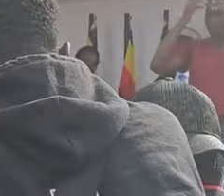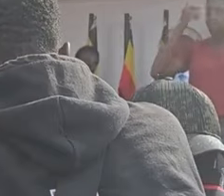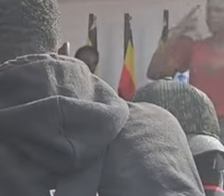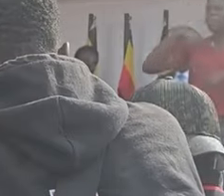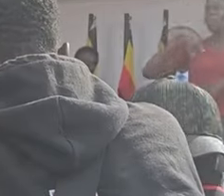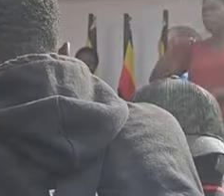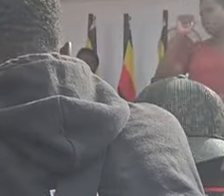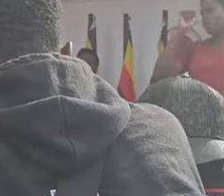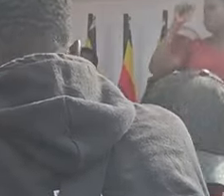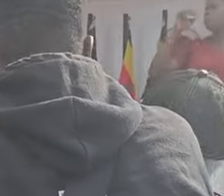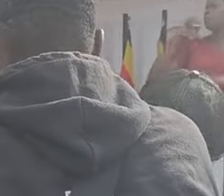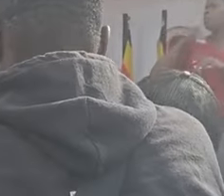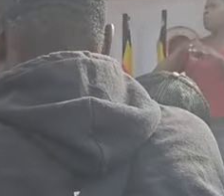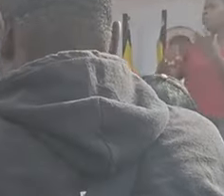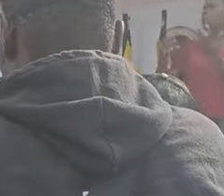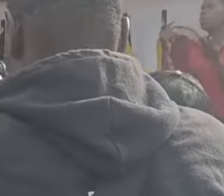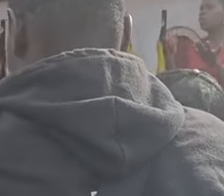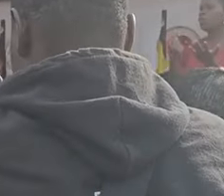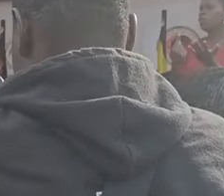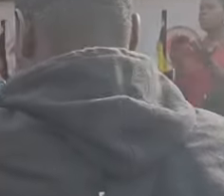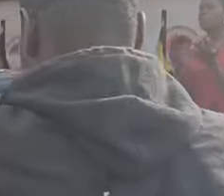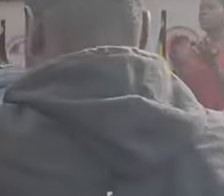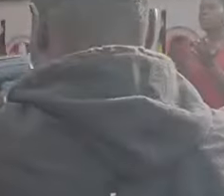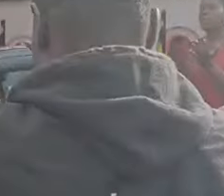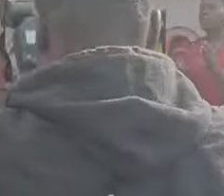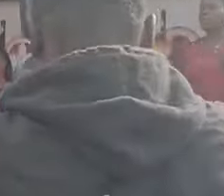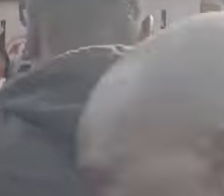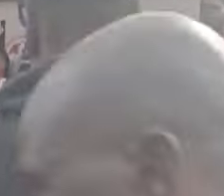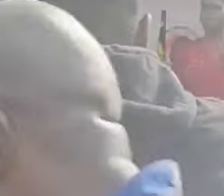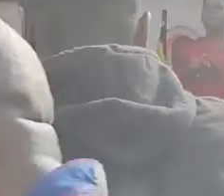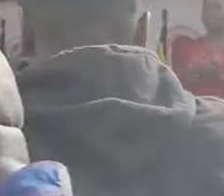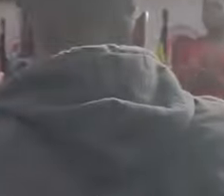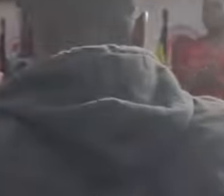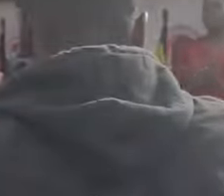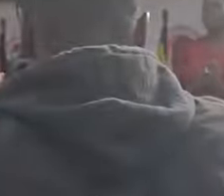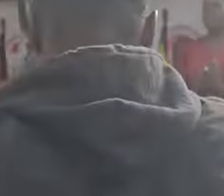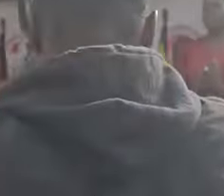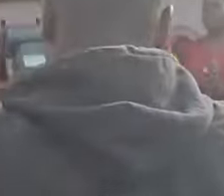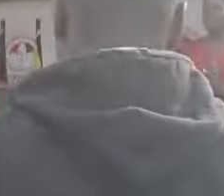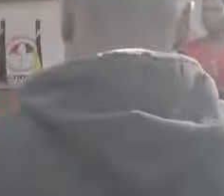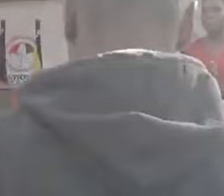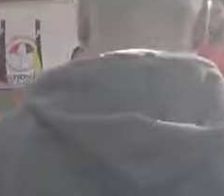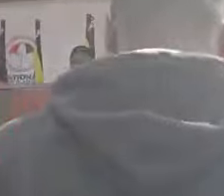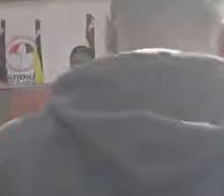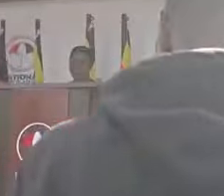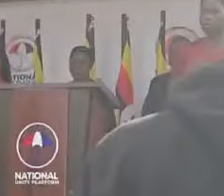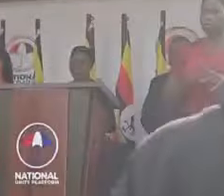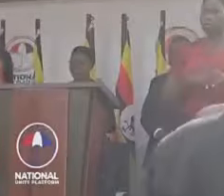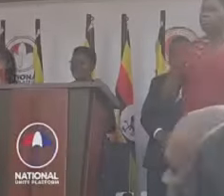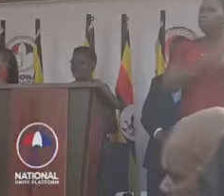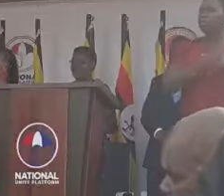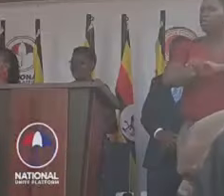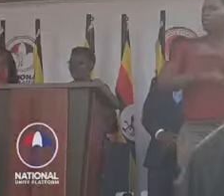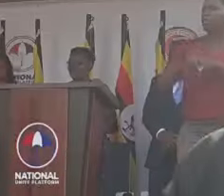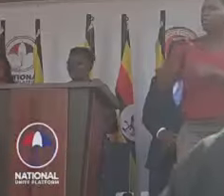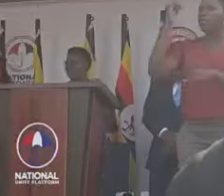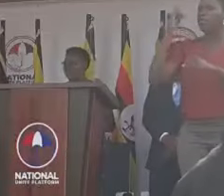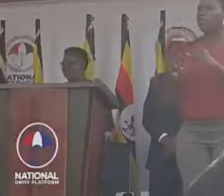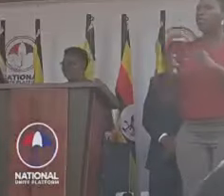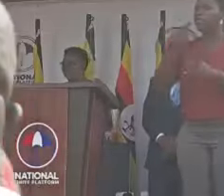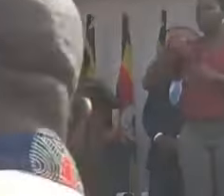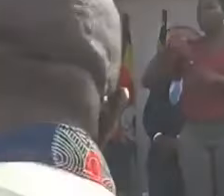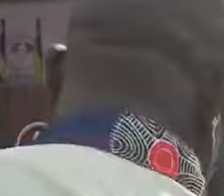ngule tuli zimba mu Uganda pya. When the struggle